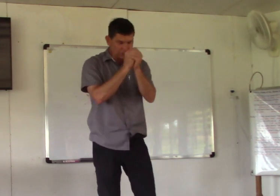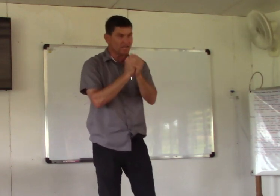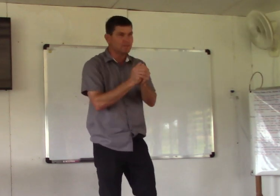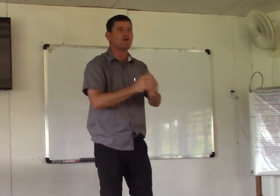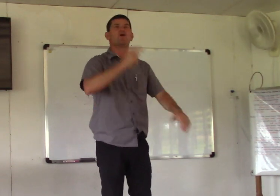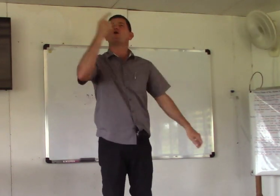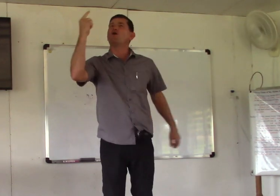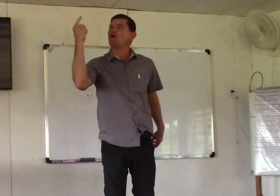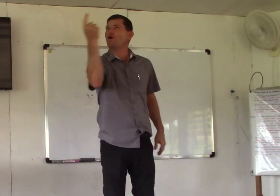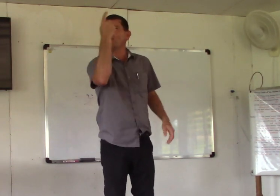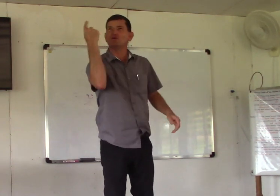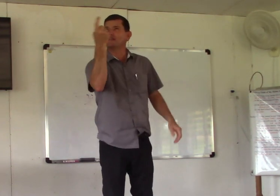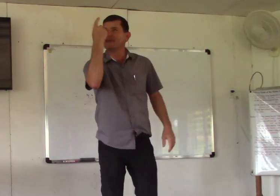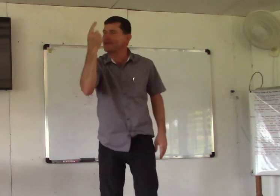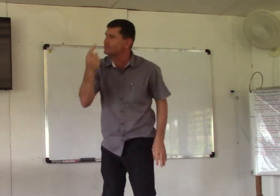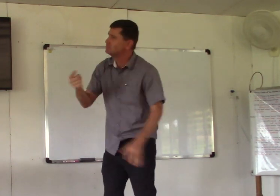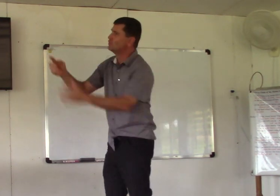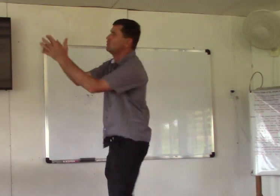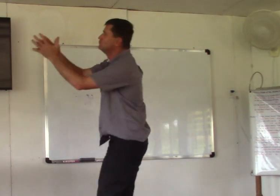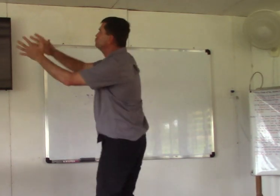worship only